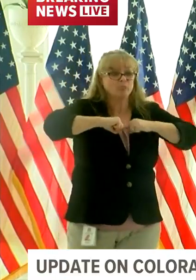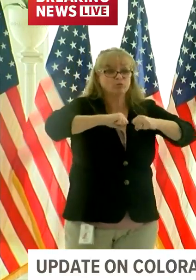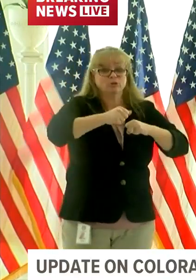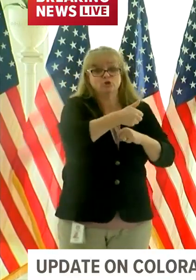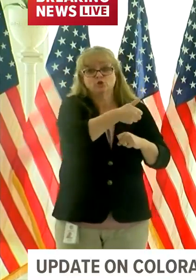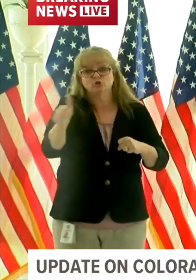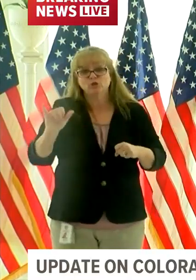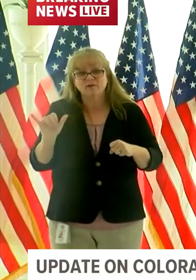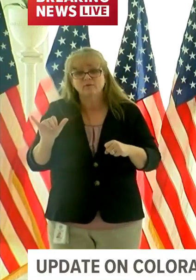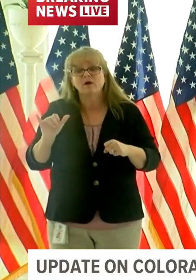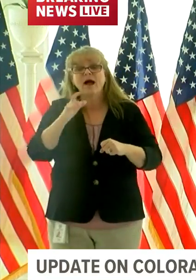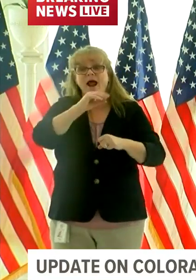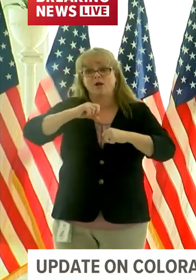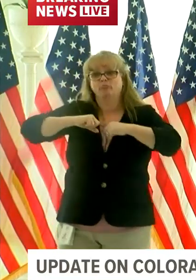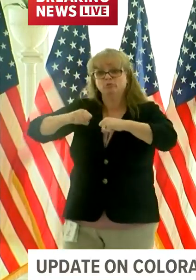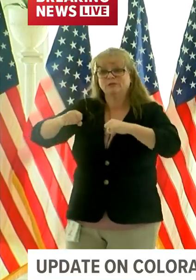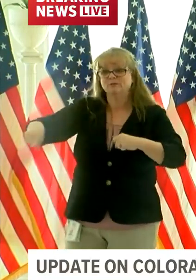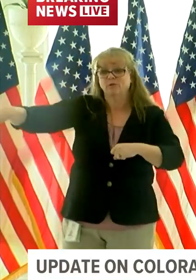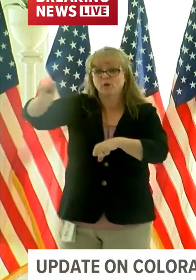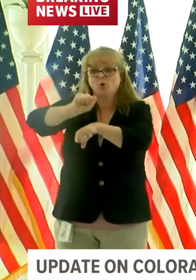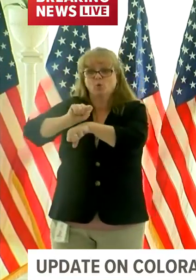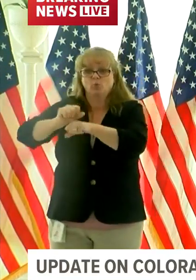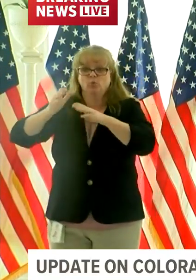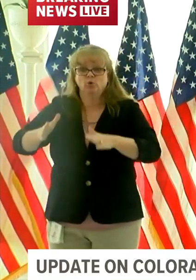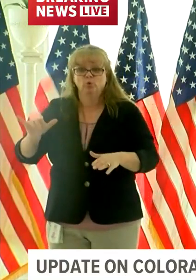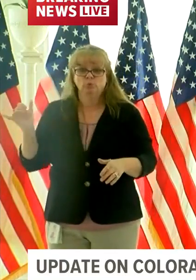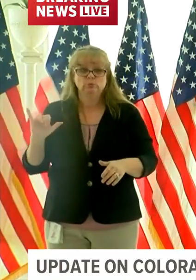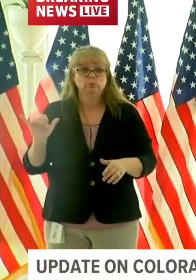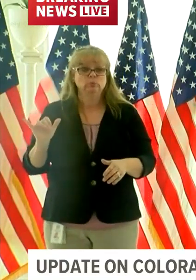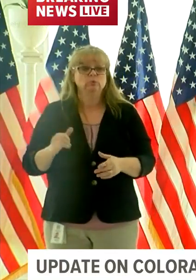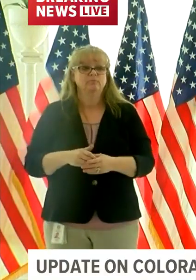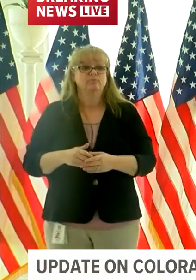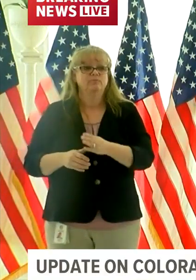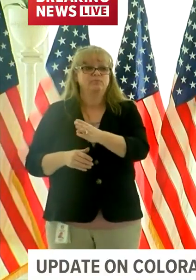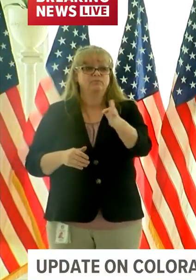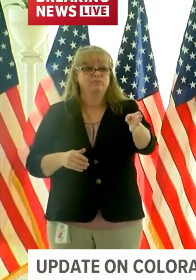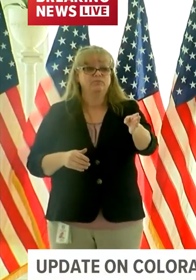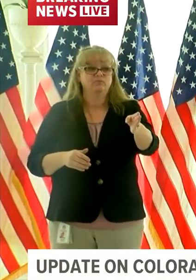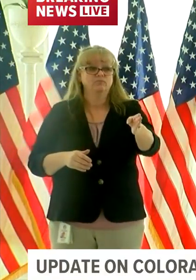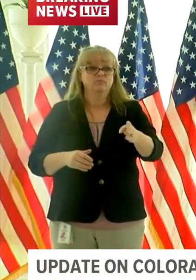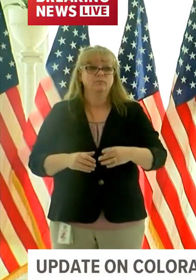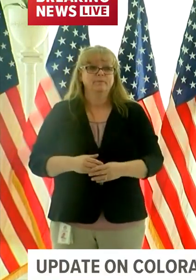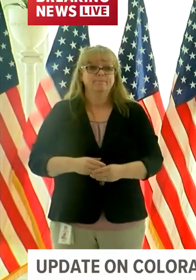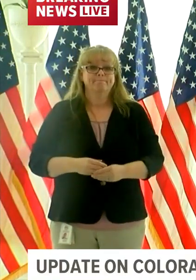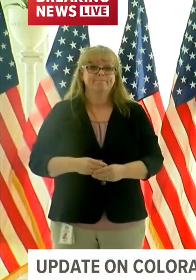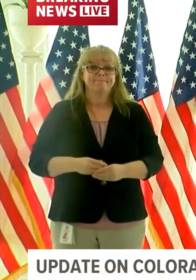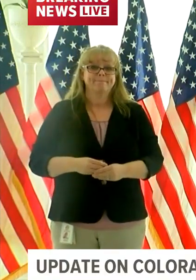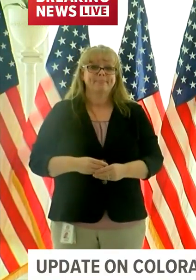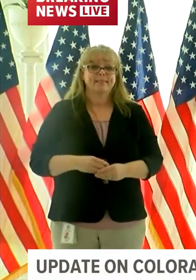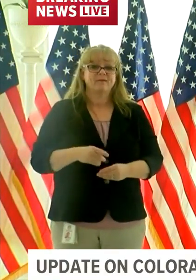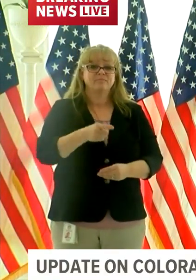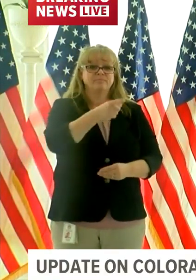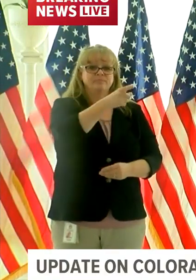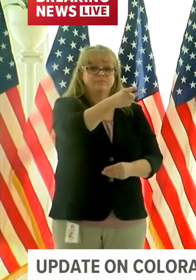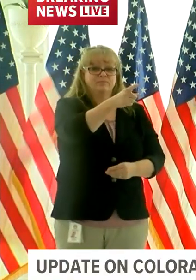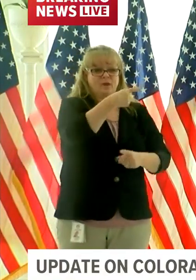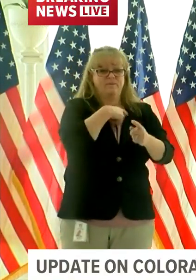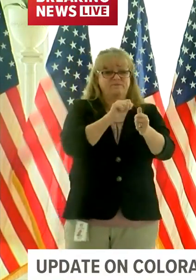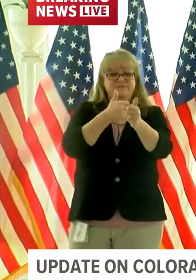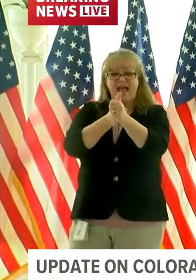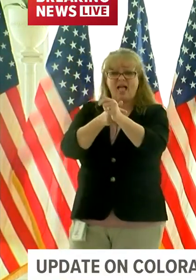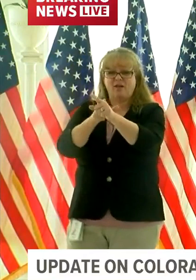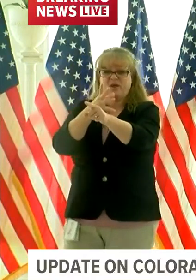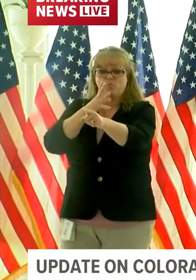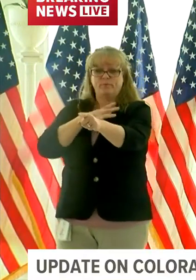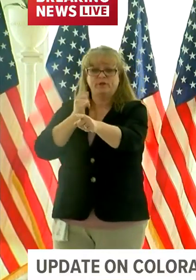stores, as well as keeping yourself and your family safe. Alex? Eric's question, obviously you're saying testing itself doesn't